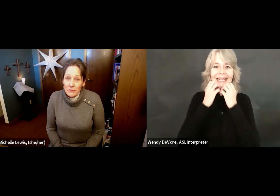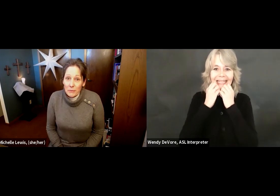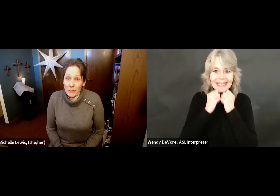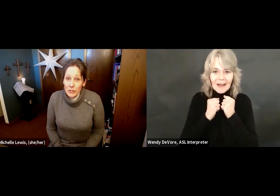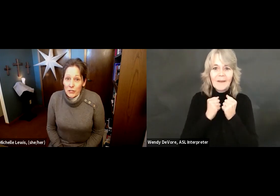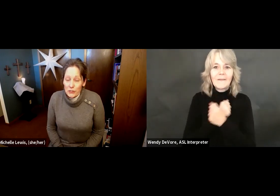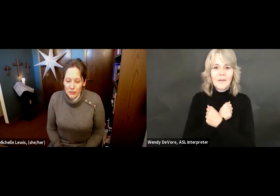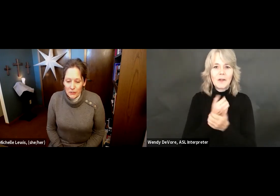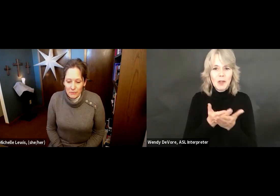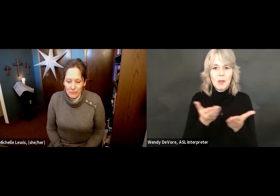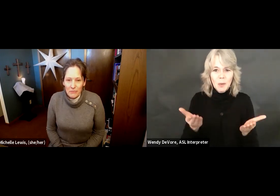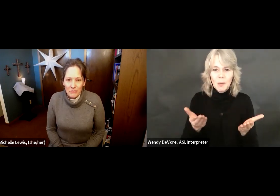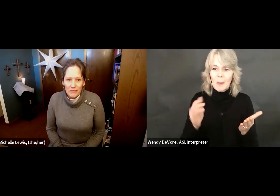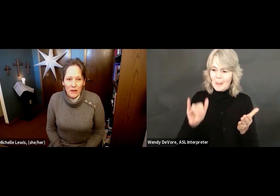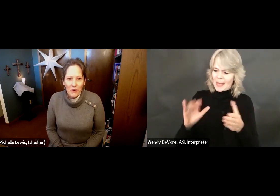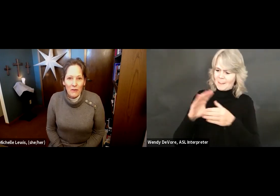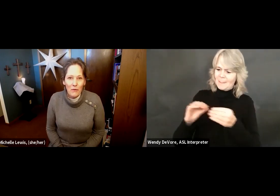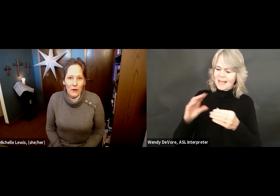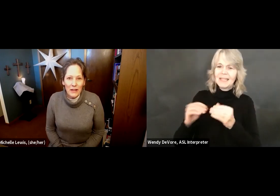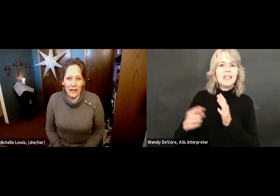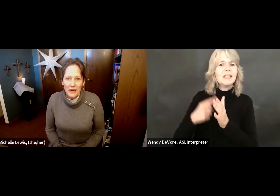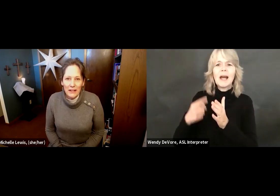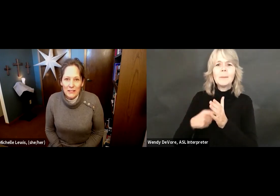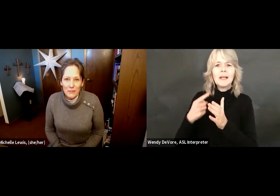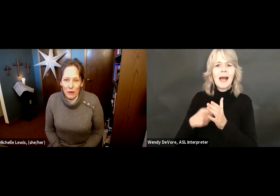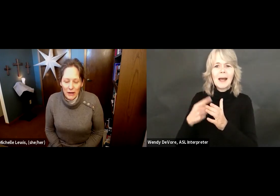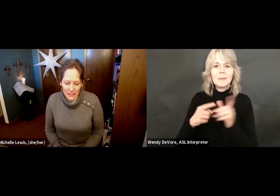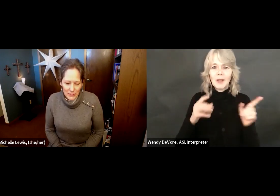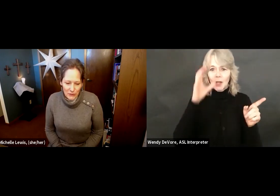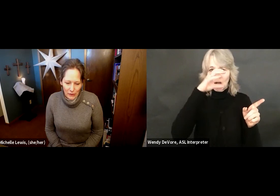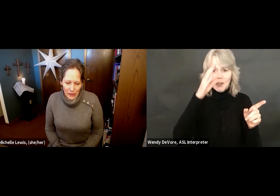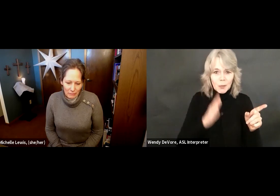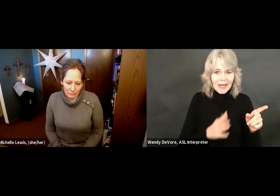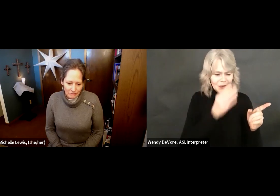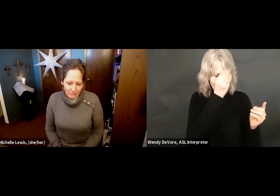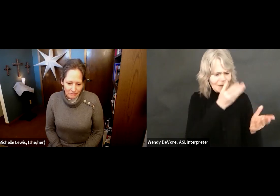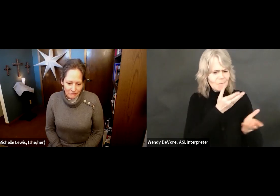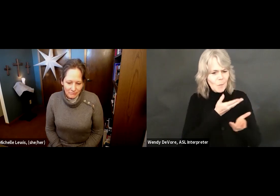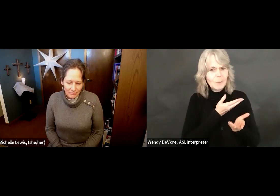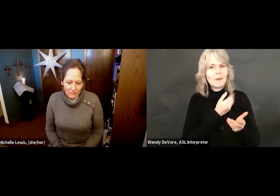comes from a stranger or in a surprising story.